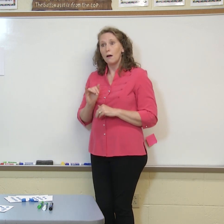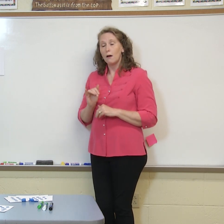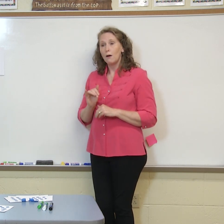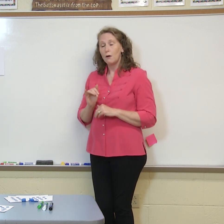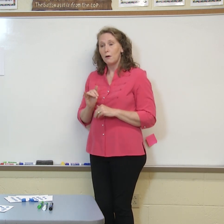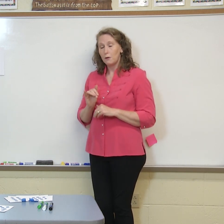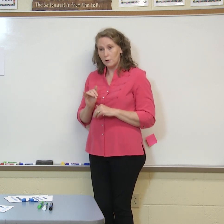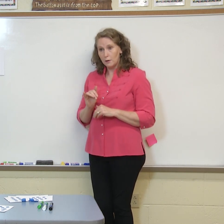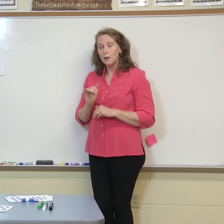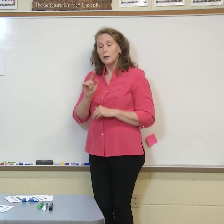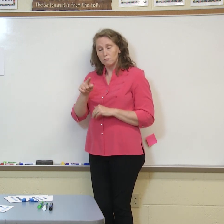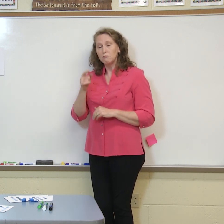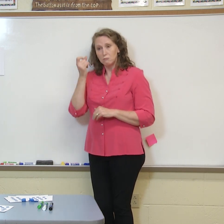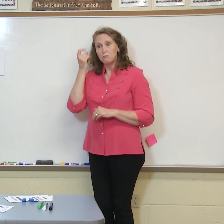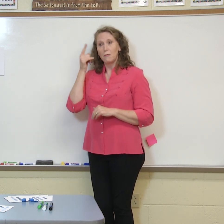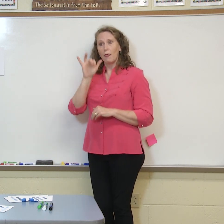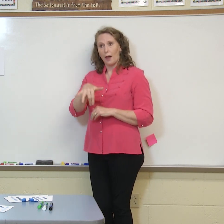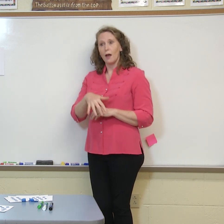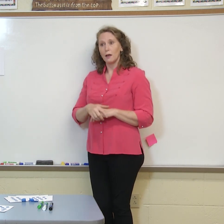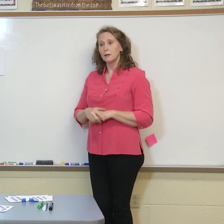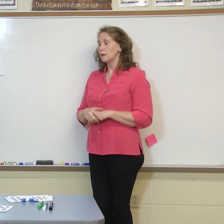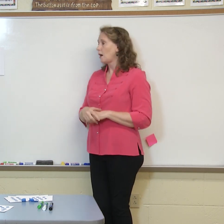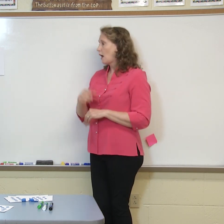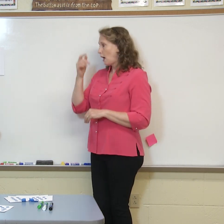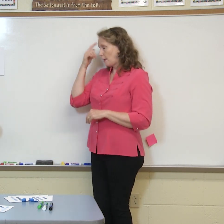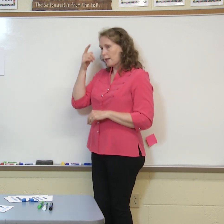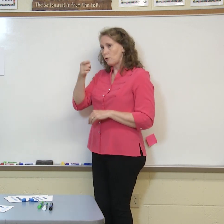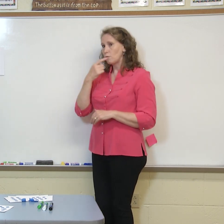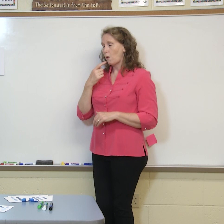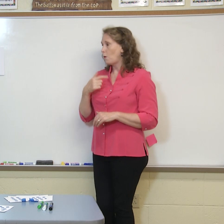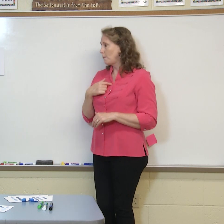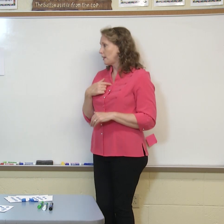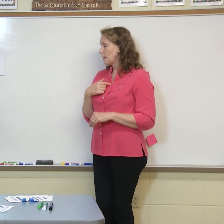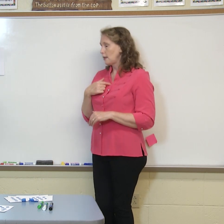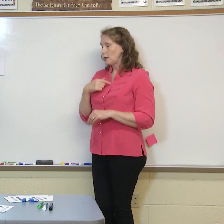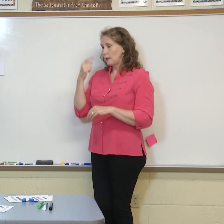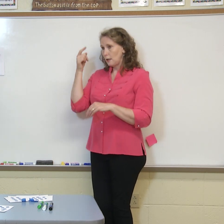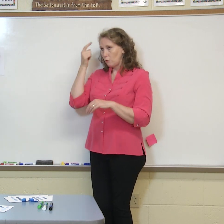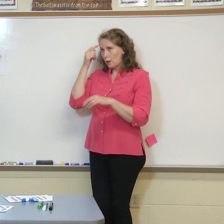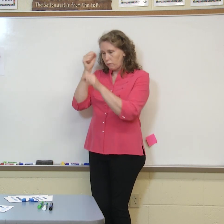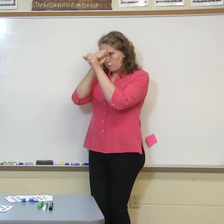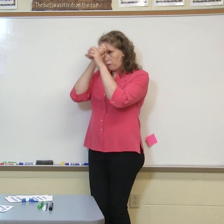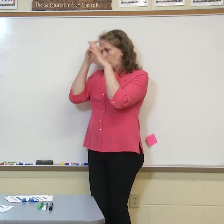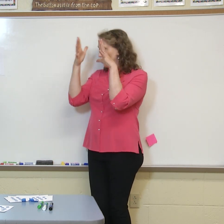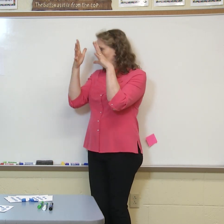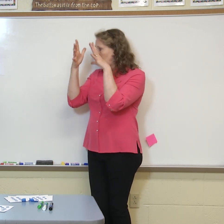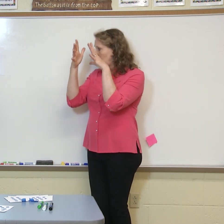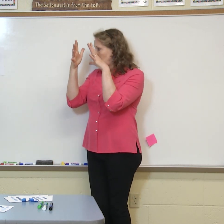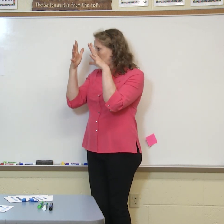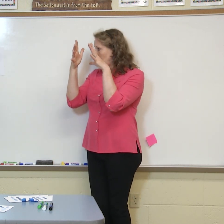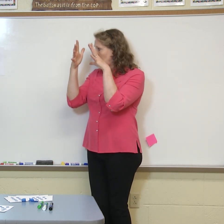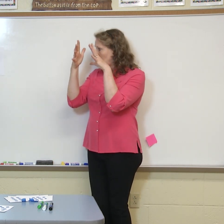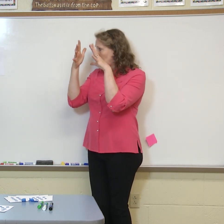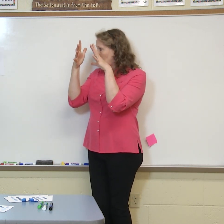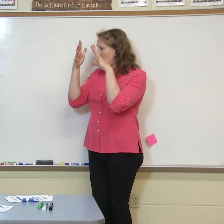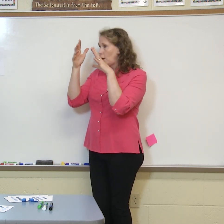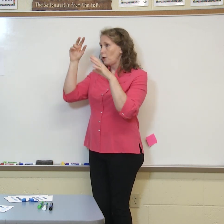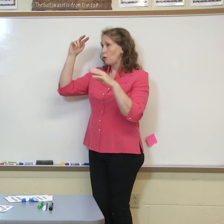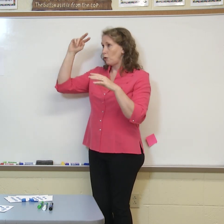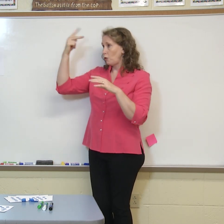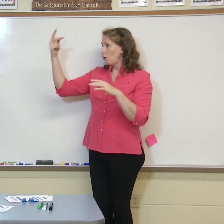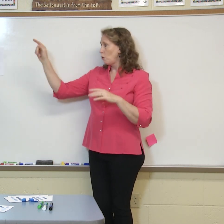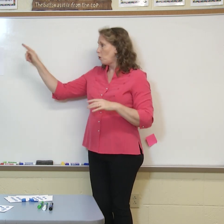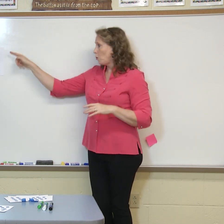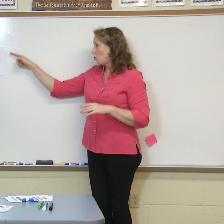Oh, that makes sense. I think you said in your mind's eye, you could grab these 2